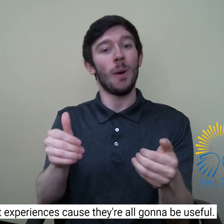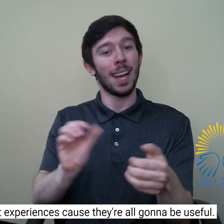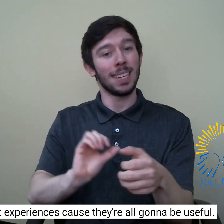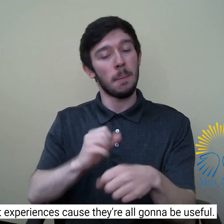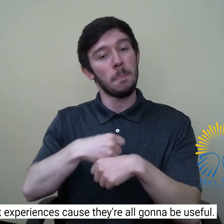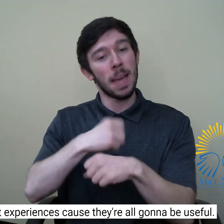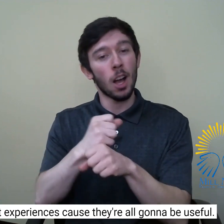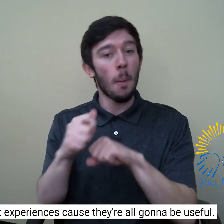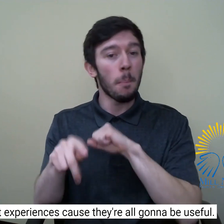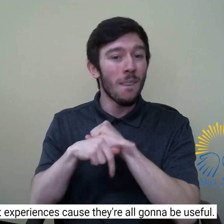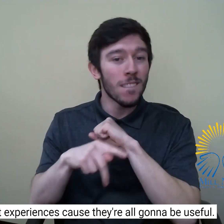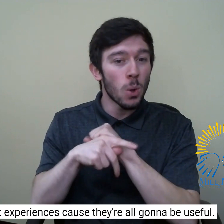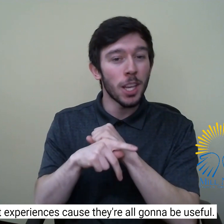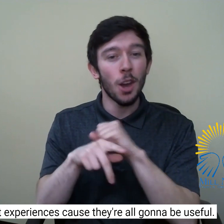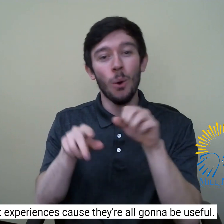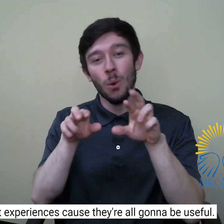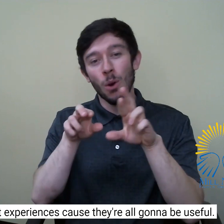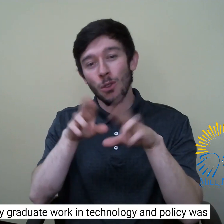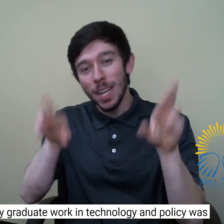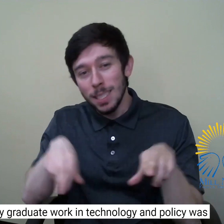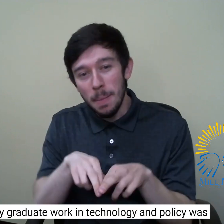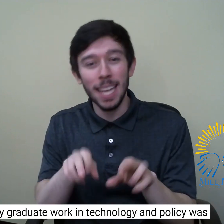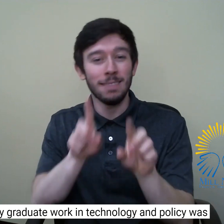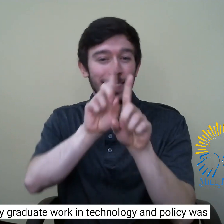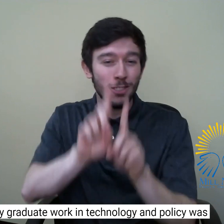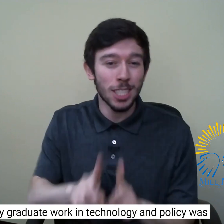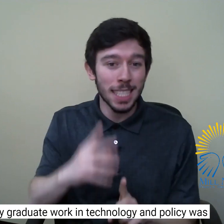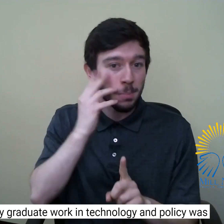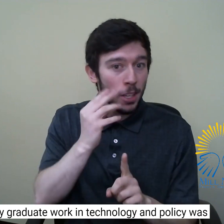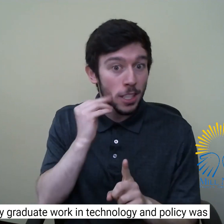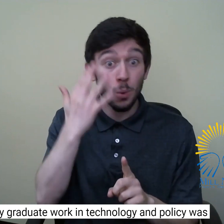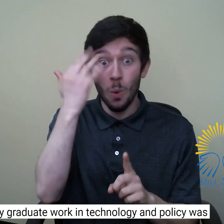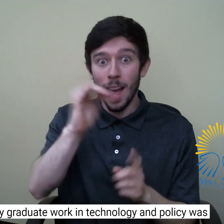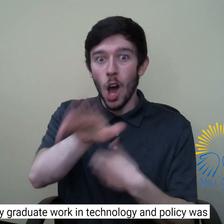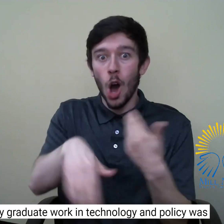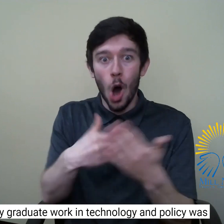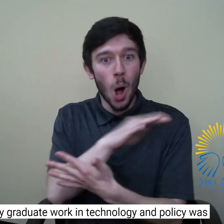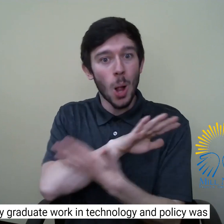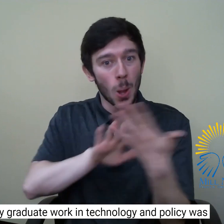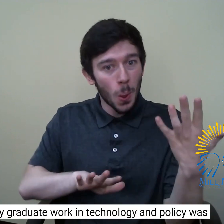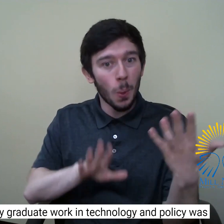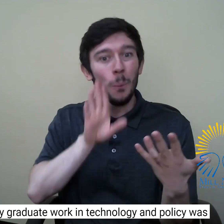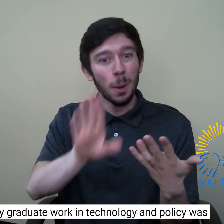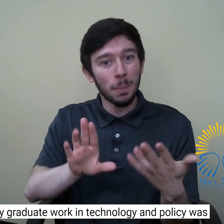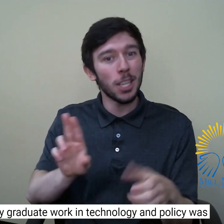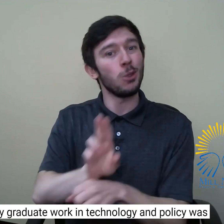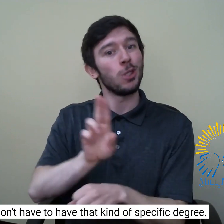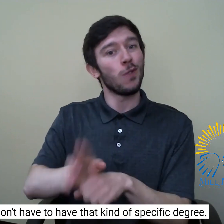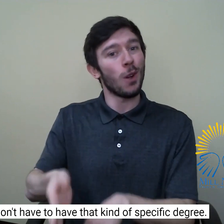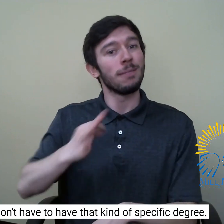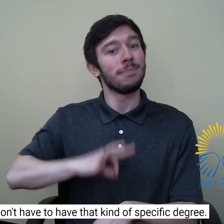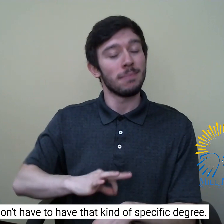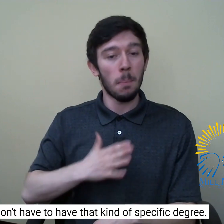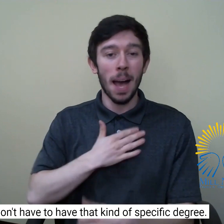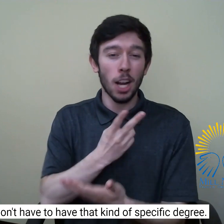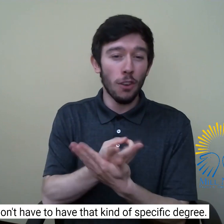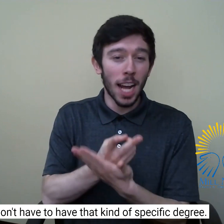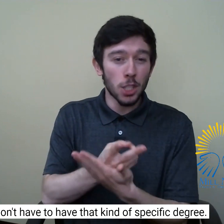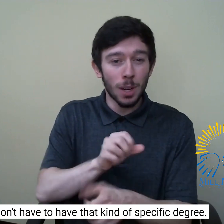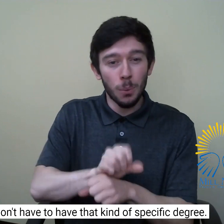experiences, because they're all going to be useful. I do think that my graduate work in technology and policy was useful, but you don't have to have